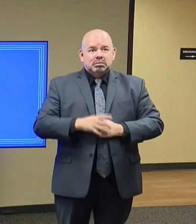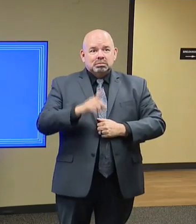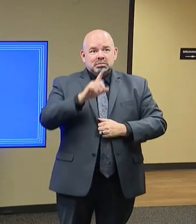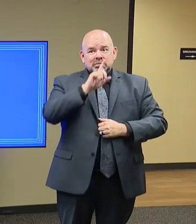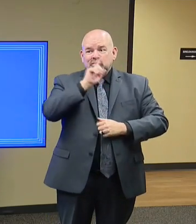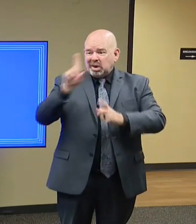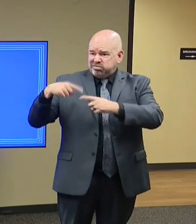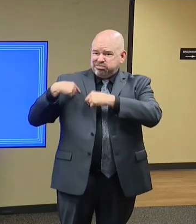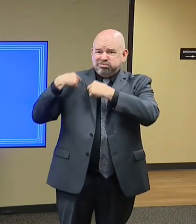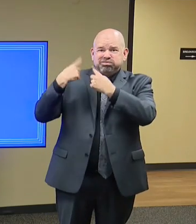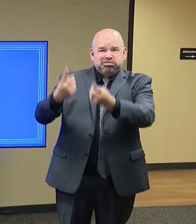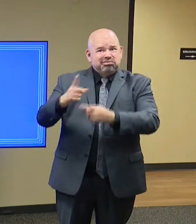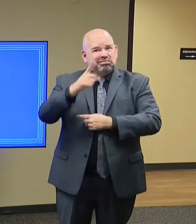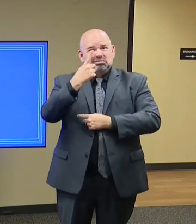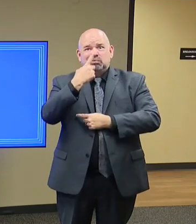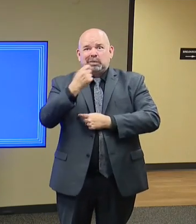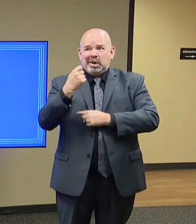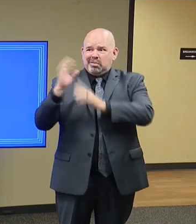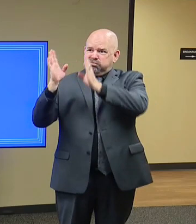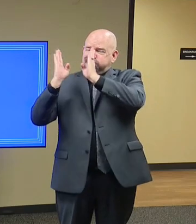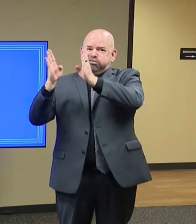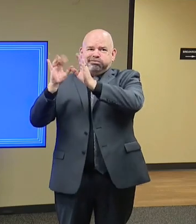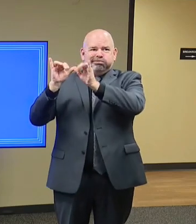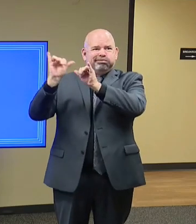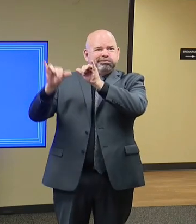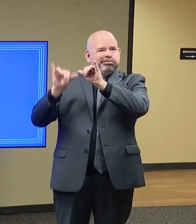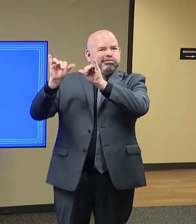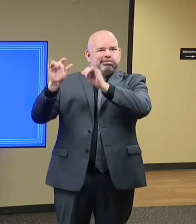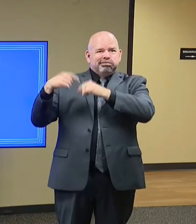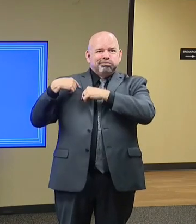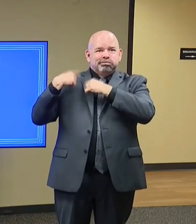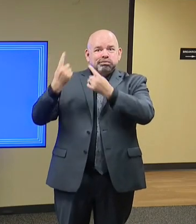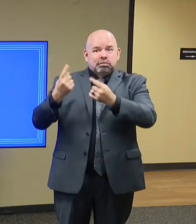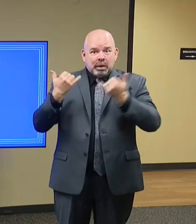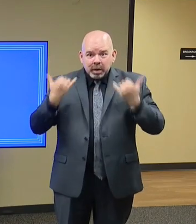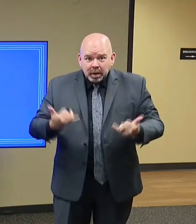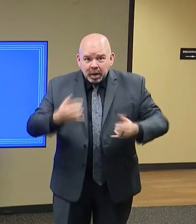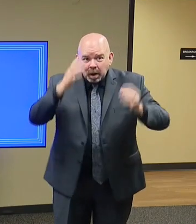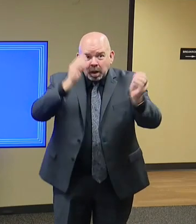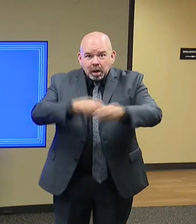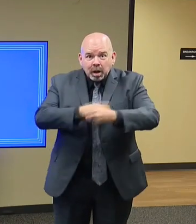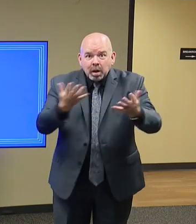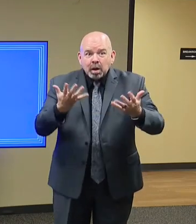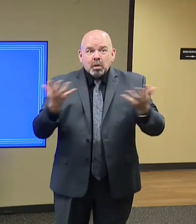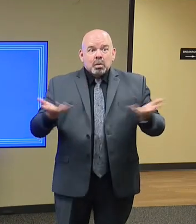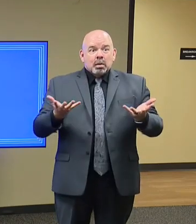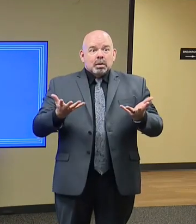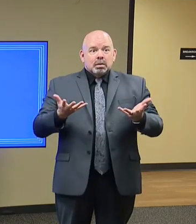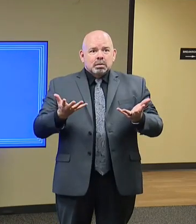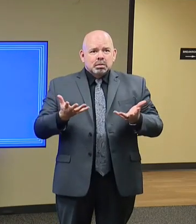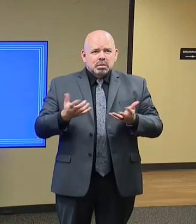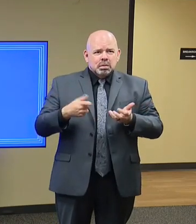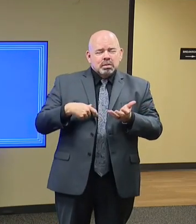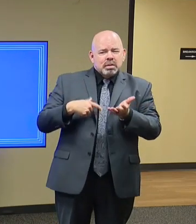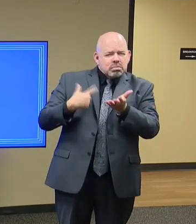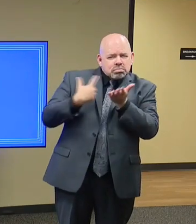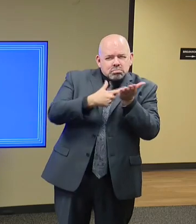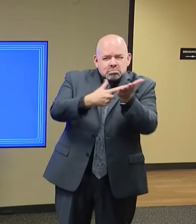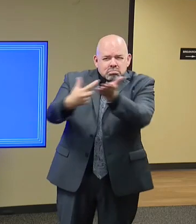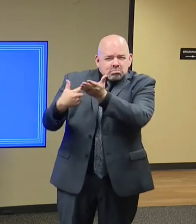I'm proud to announce that last night the doctors unanimously agreed that we could move to orange on that